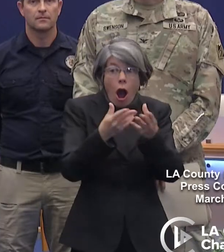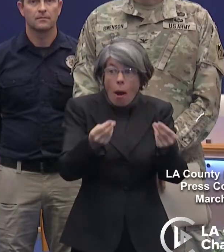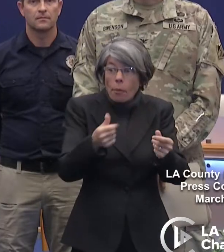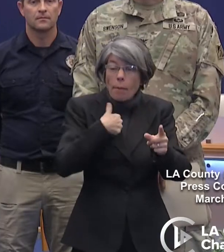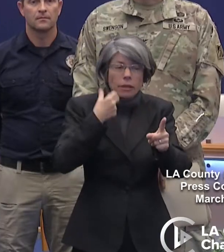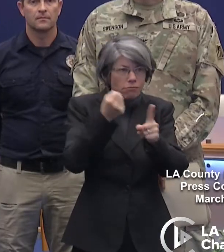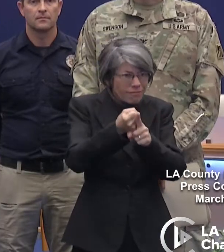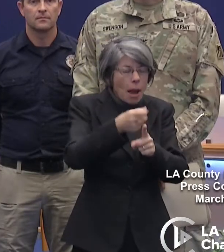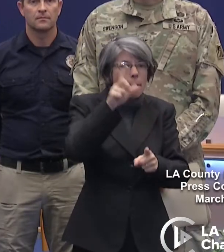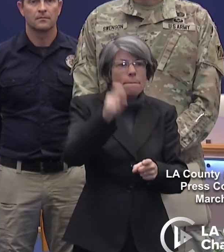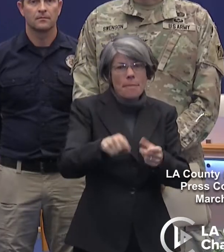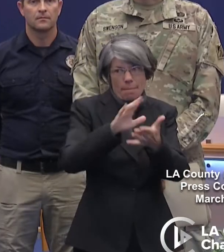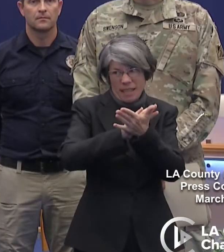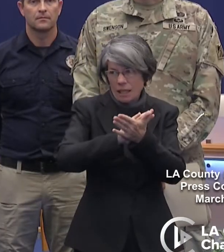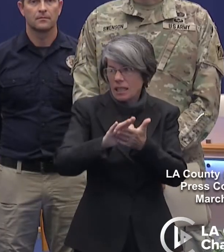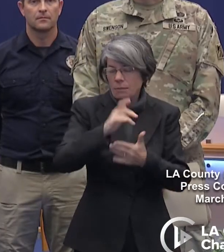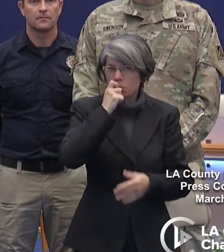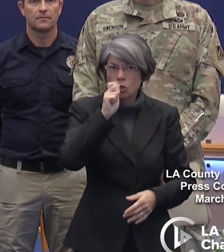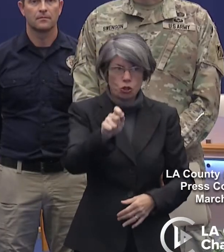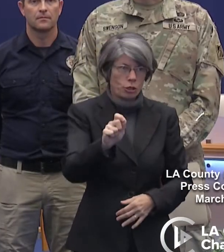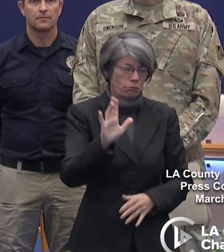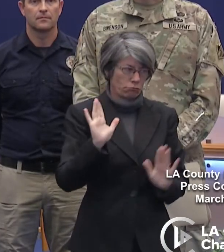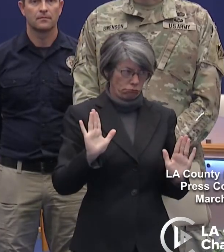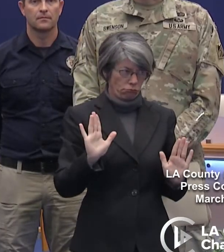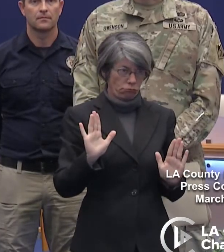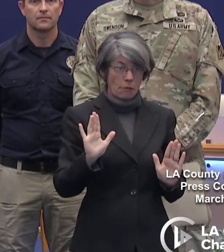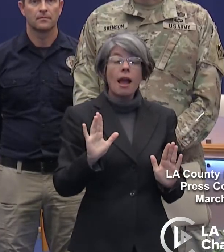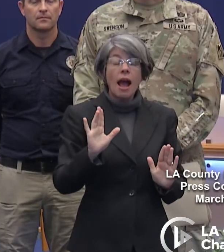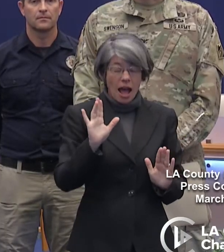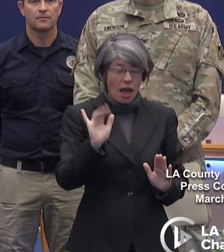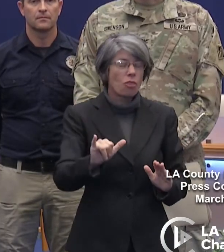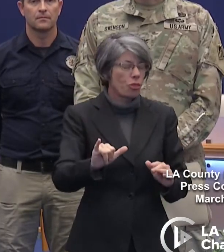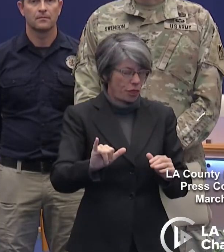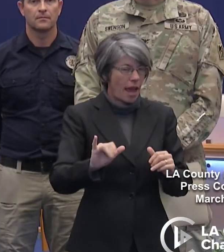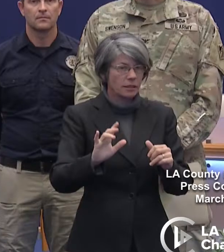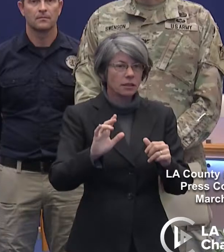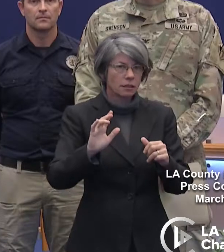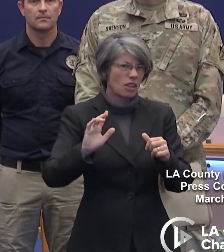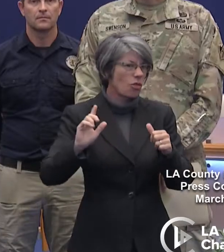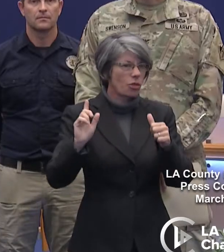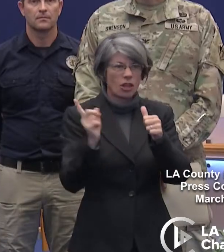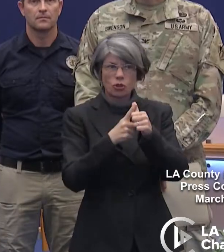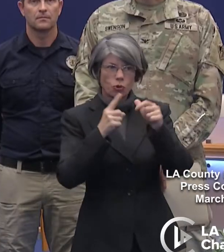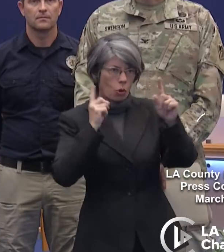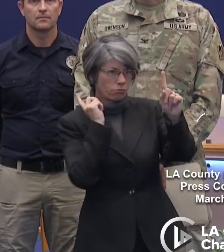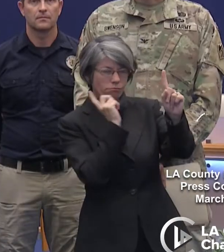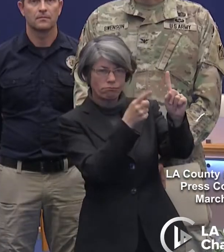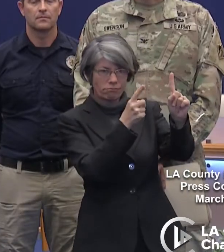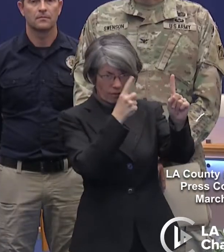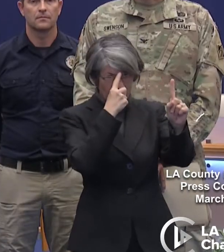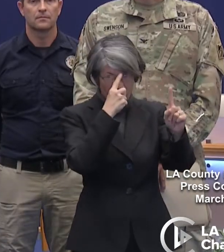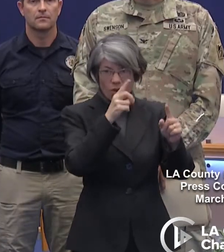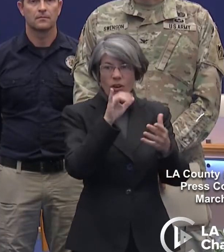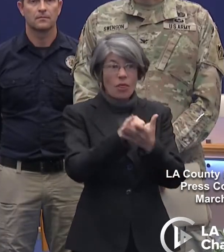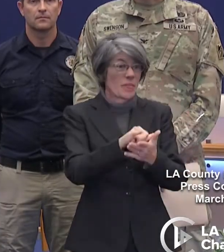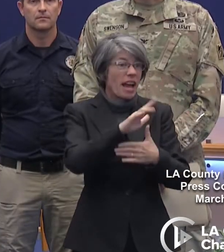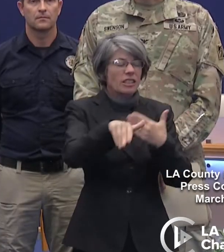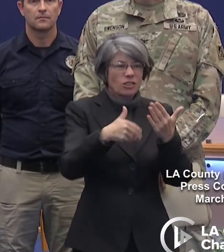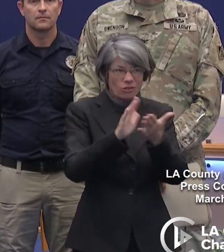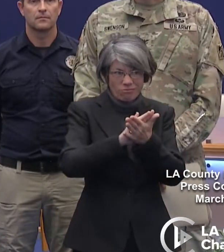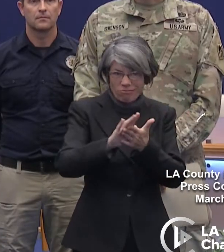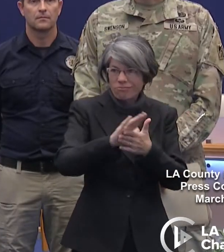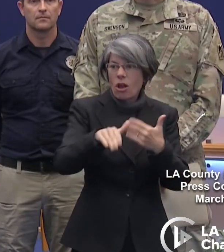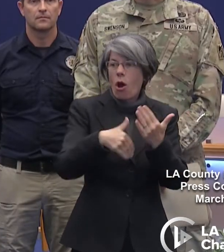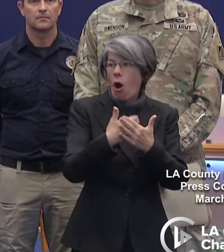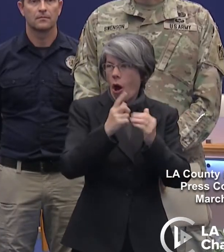been impacted must be cleared, must be cleared. That is the mission. The total mission by the county is to clear all of